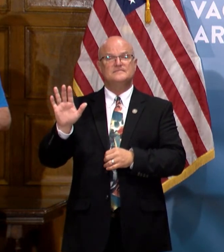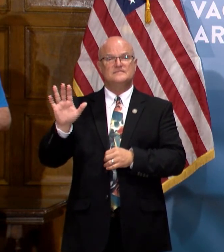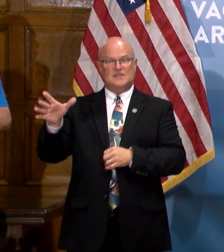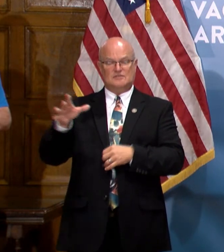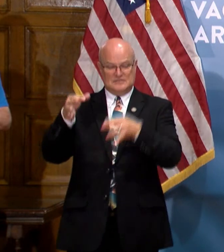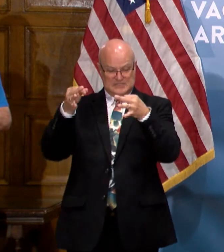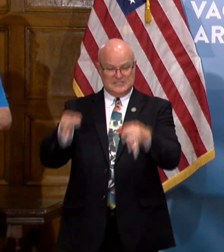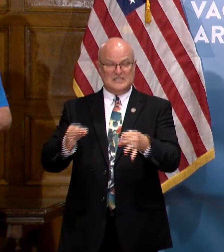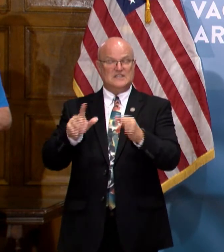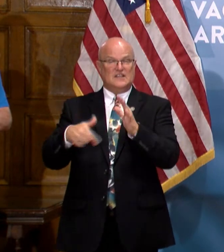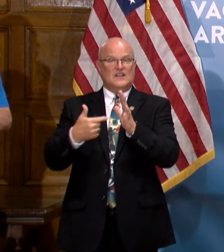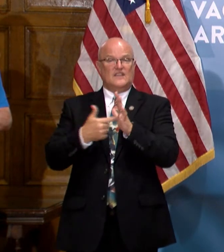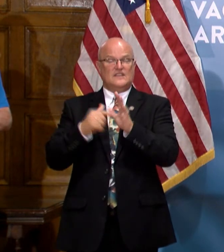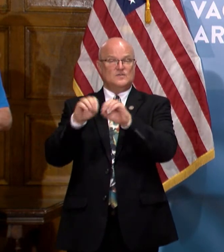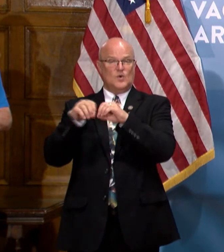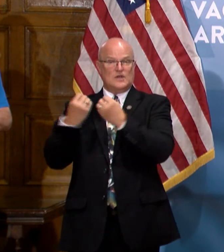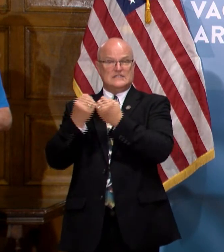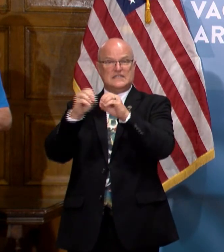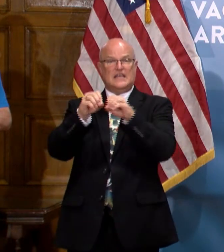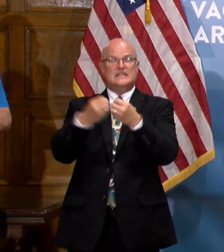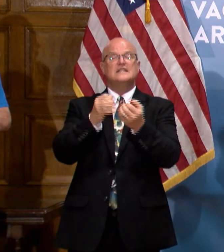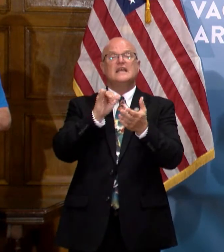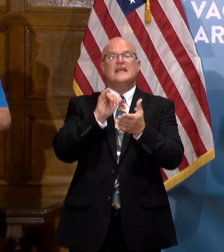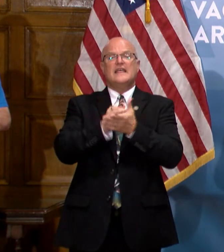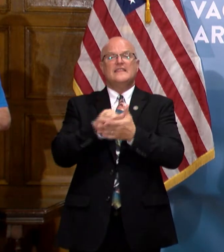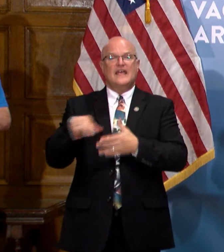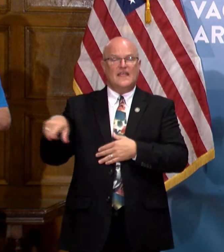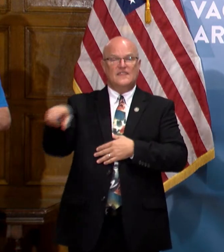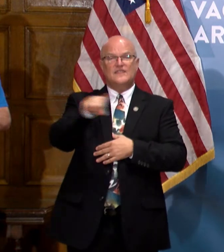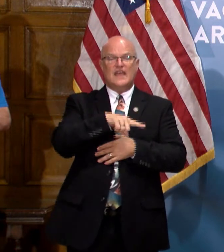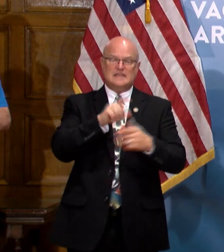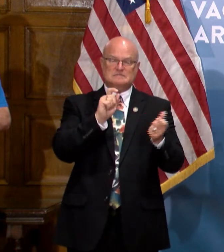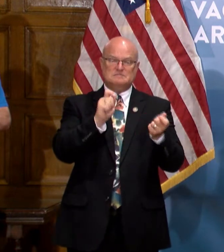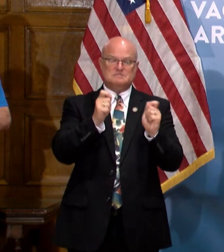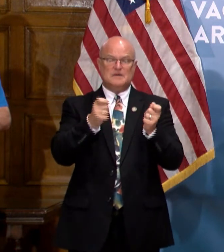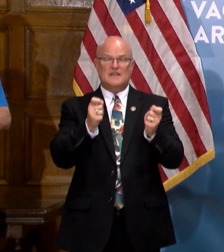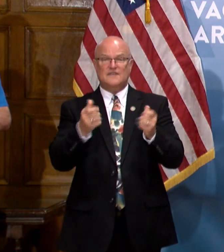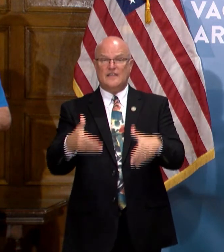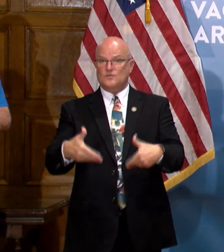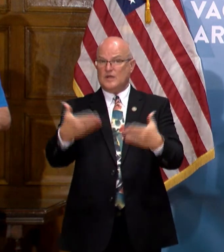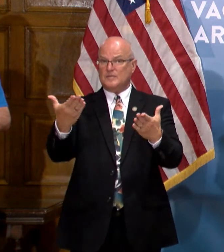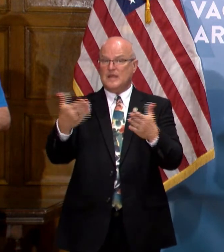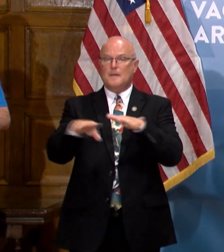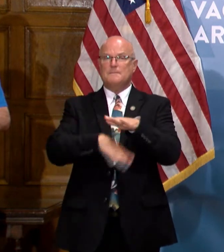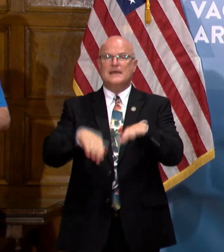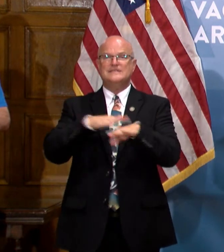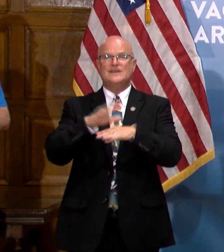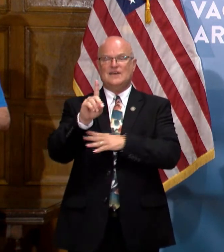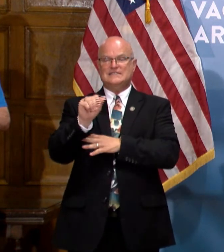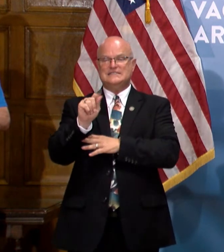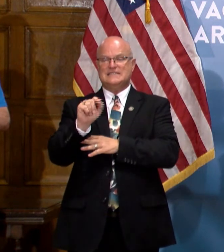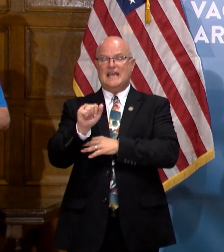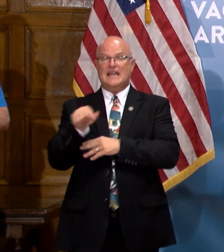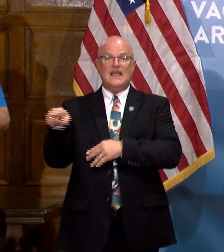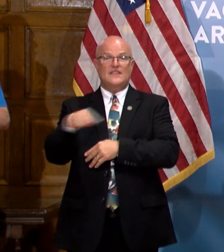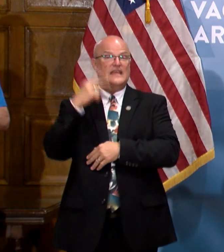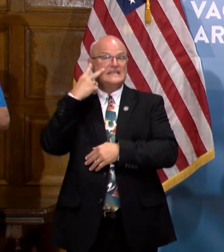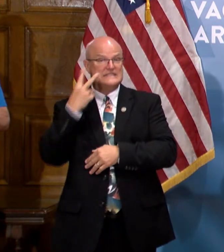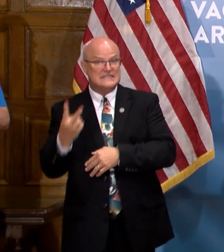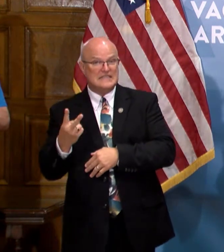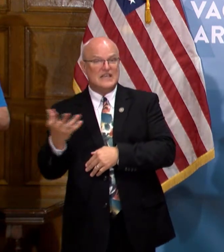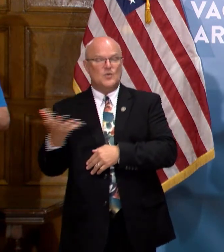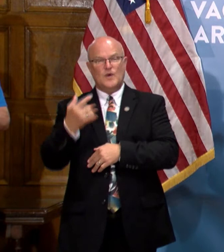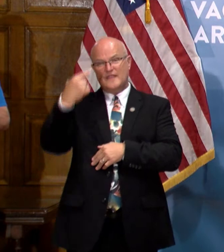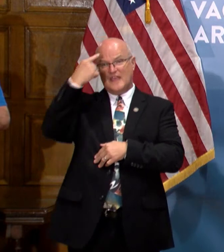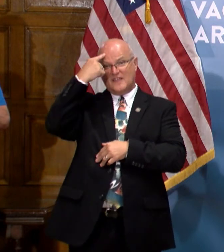charter for these organizations, that to modify those recommendations based on data that they see and they have that